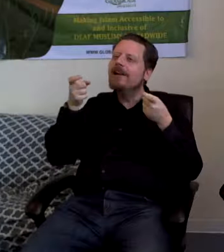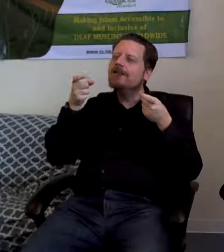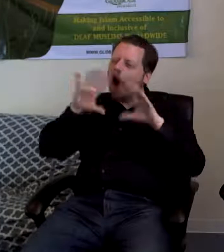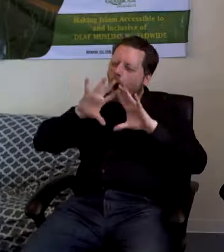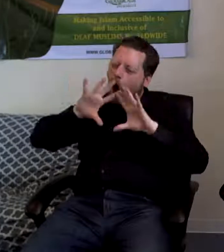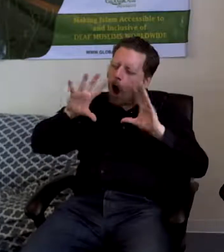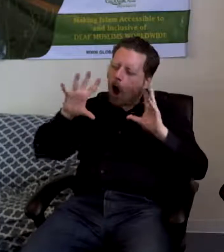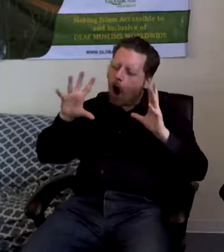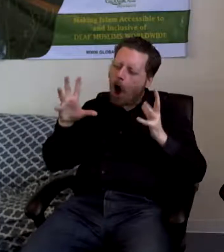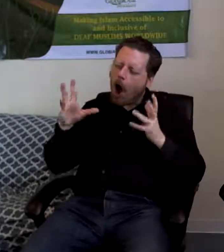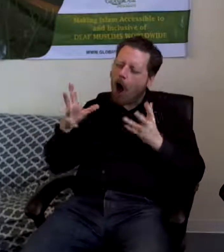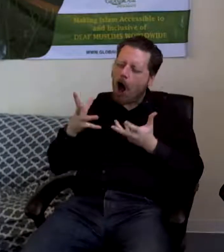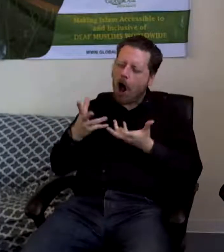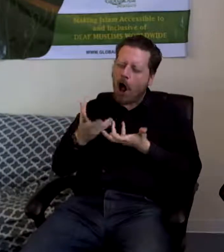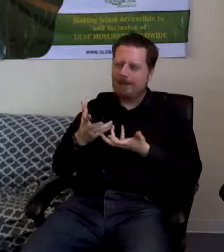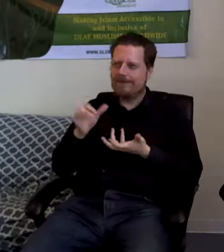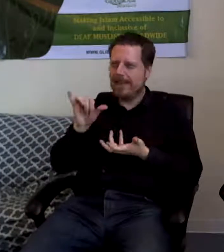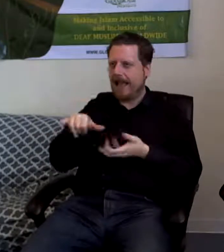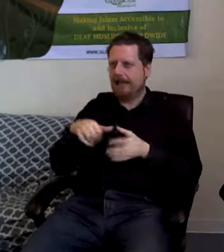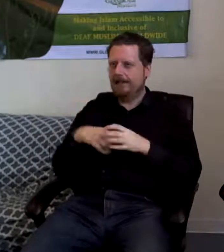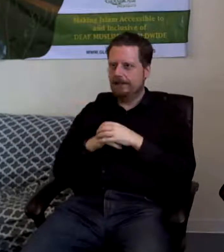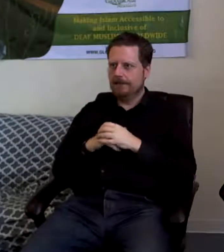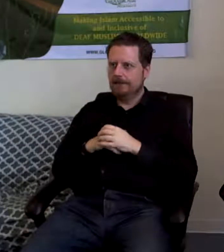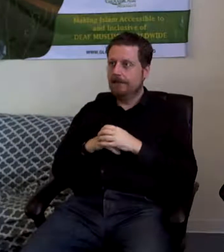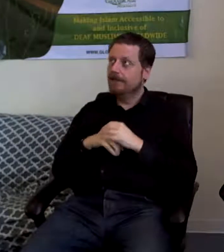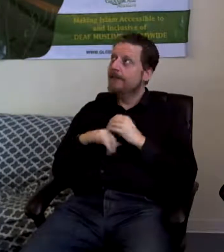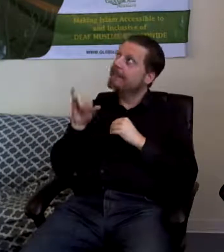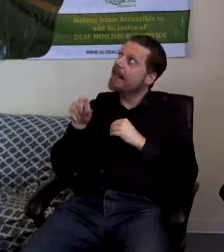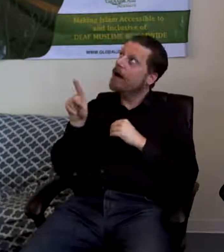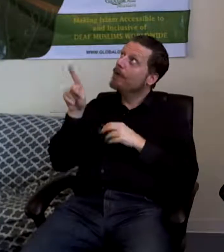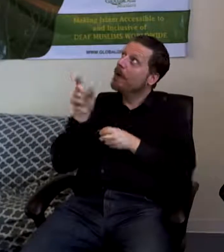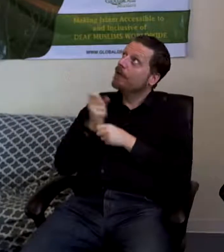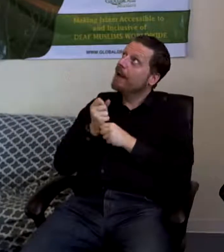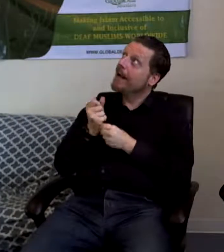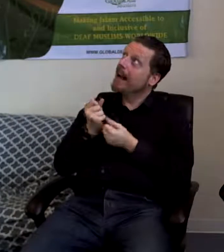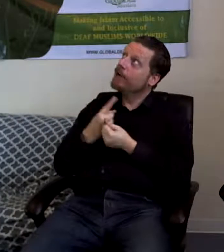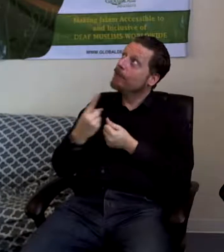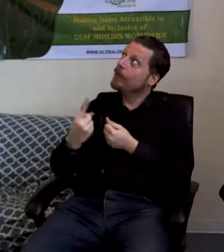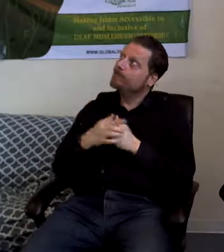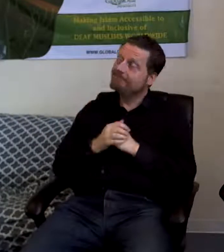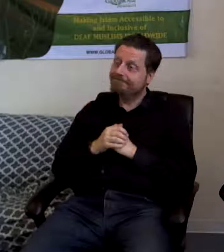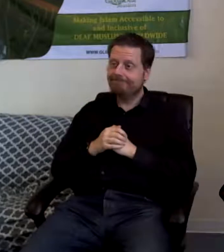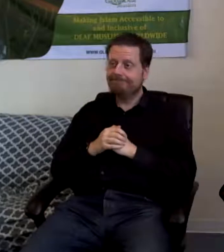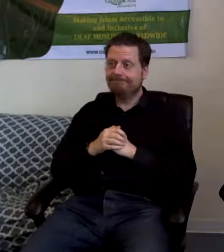of us all of this other than the one who created all of us?